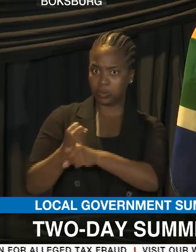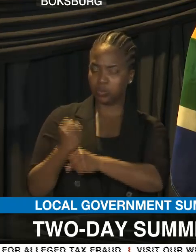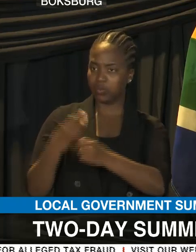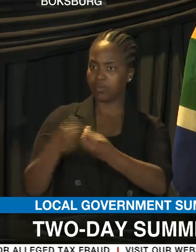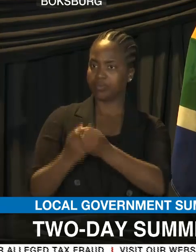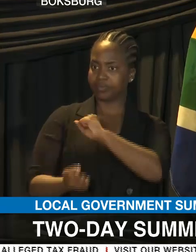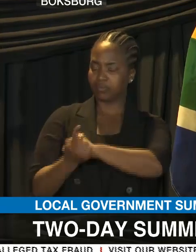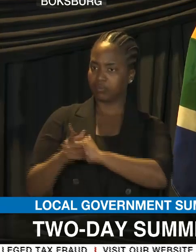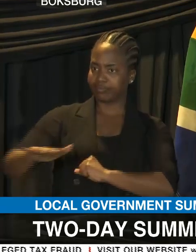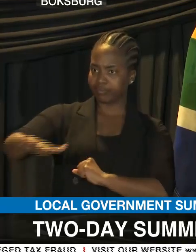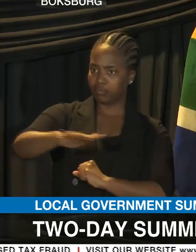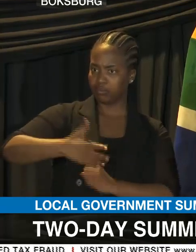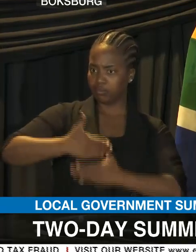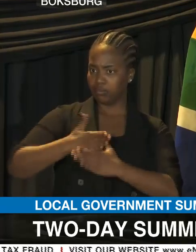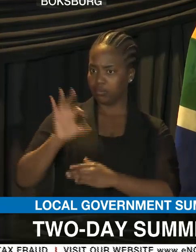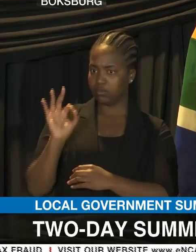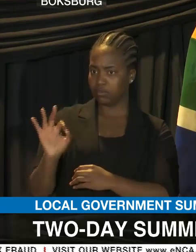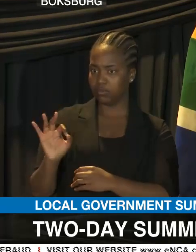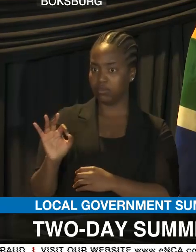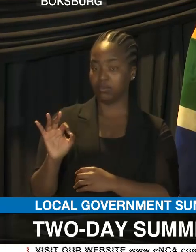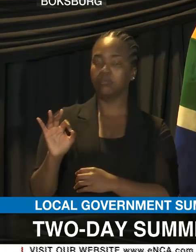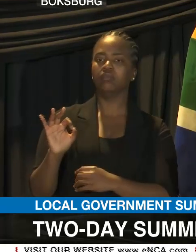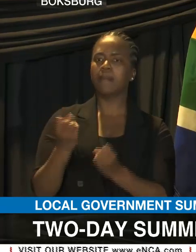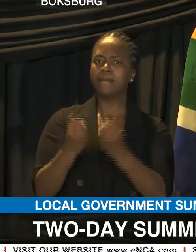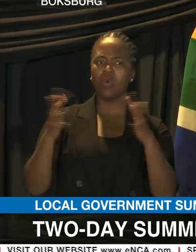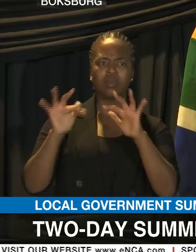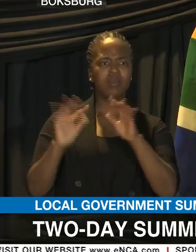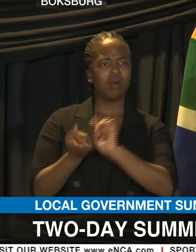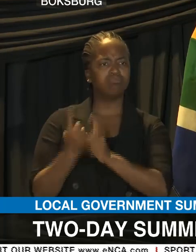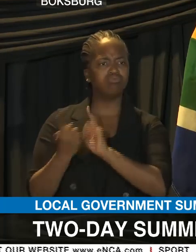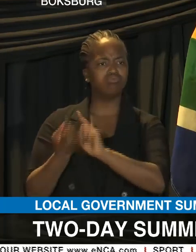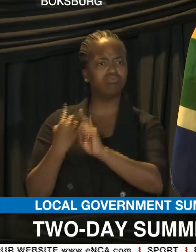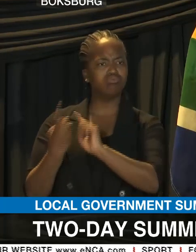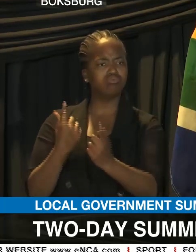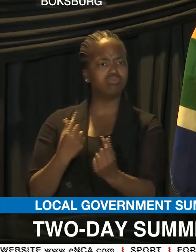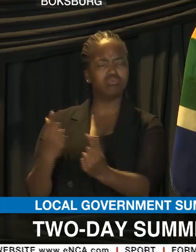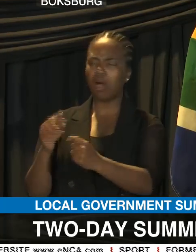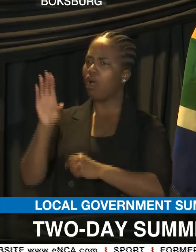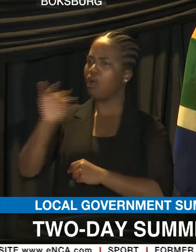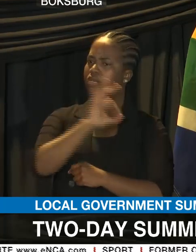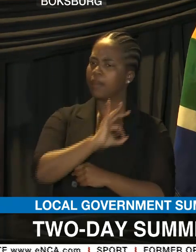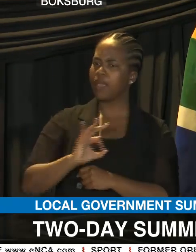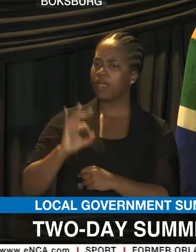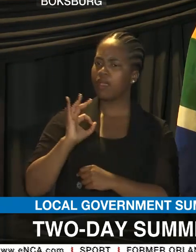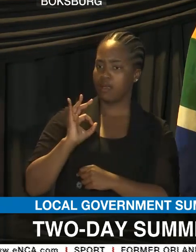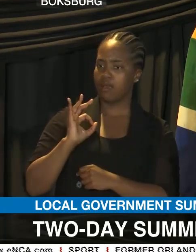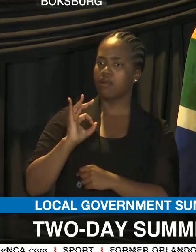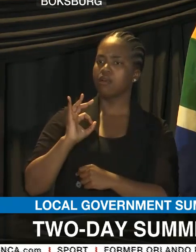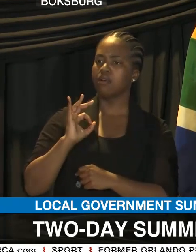an economic nature taking place, and I could see lots of people walking around. And I asked the mayor,